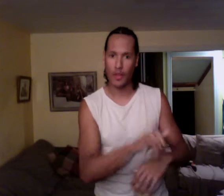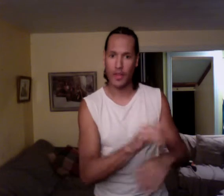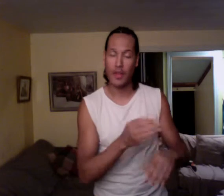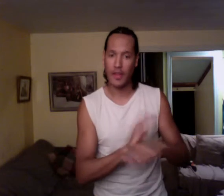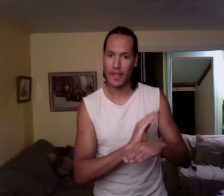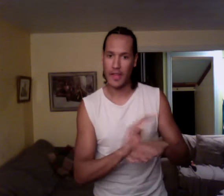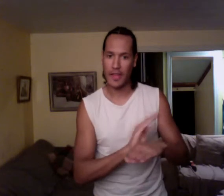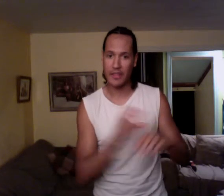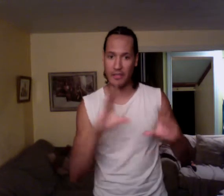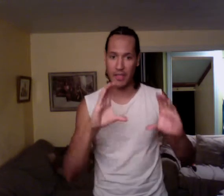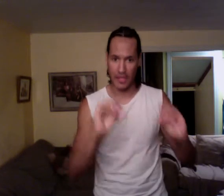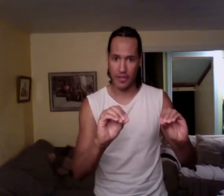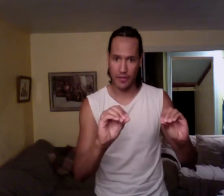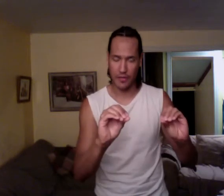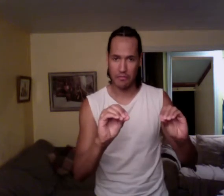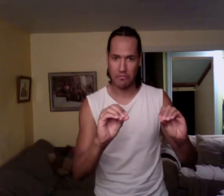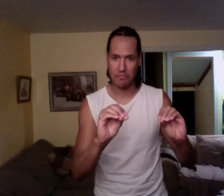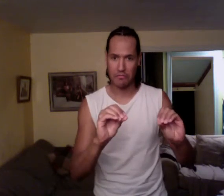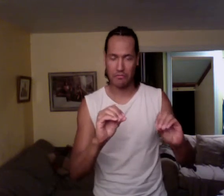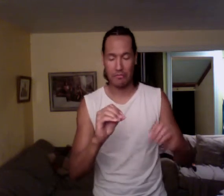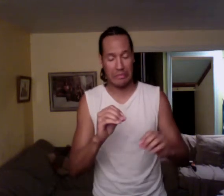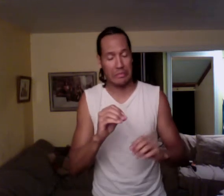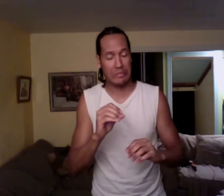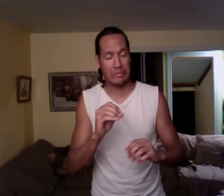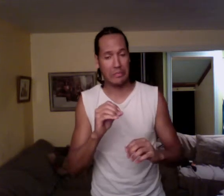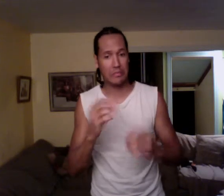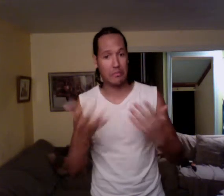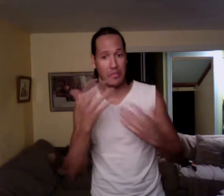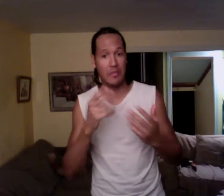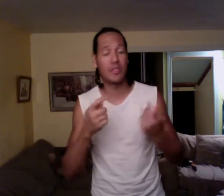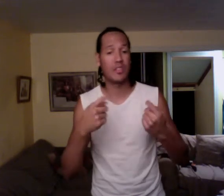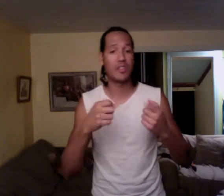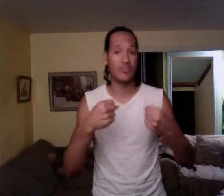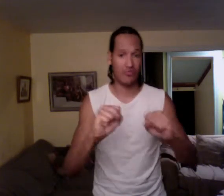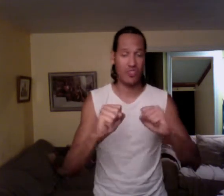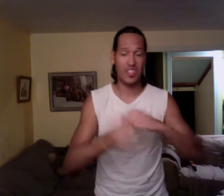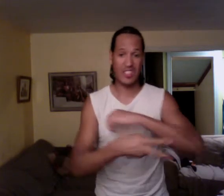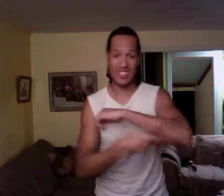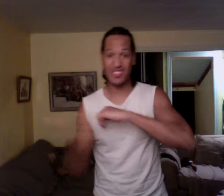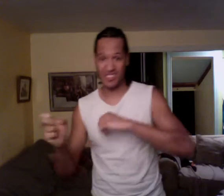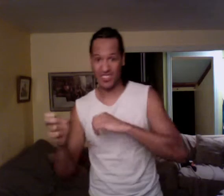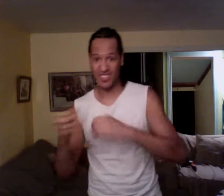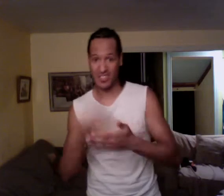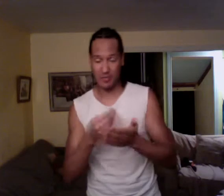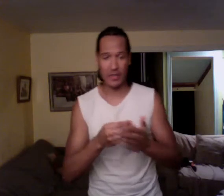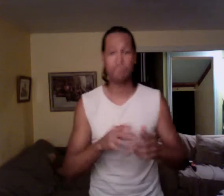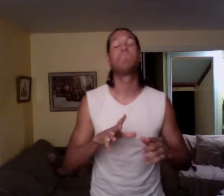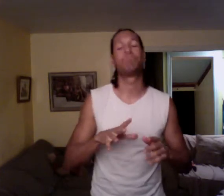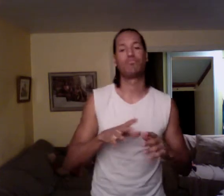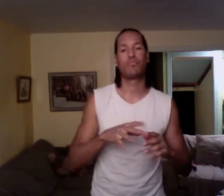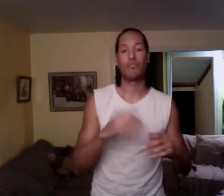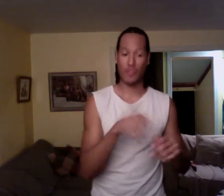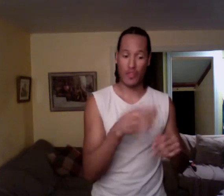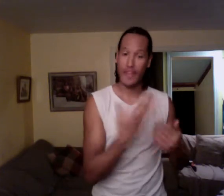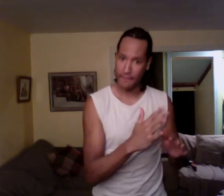Once that's been done, then what happens is that they input the number of hours that the individual has had into what